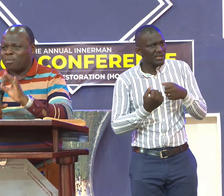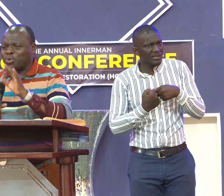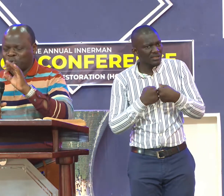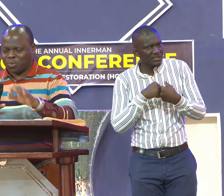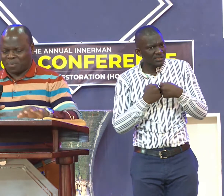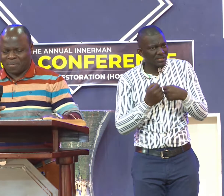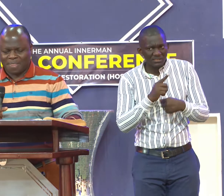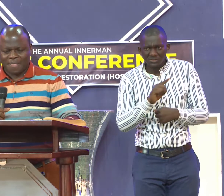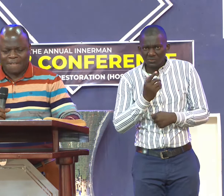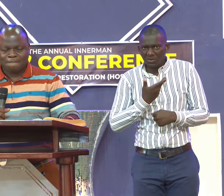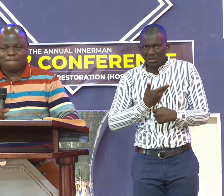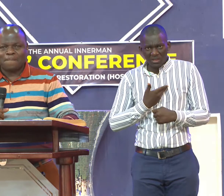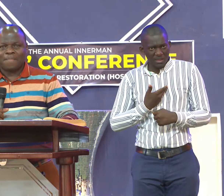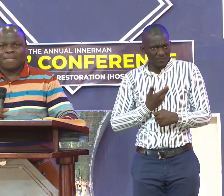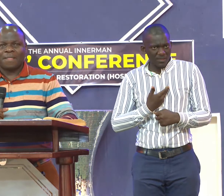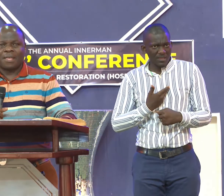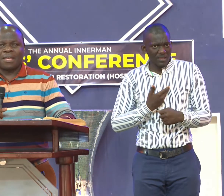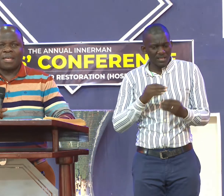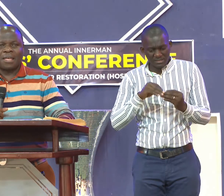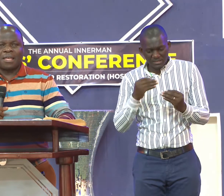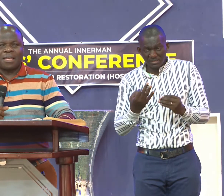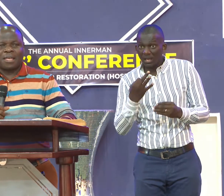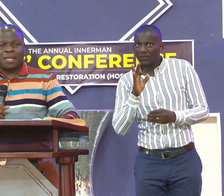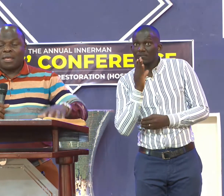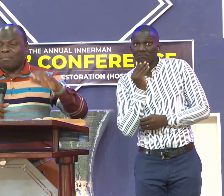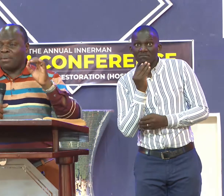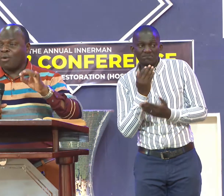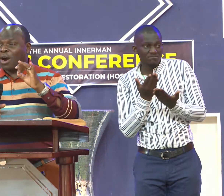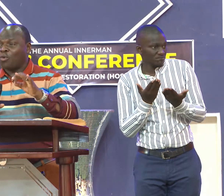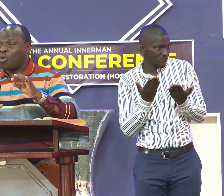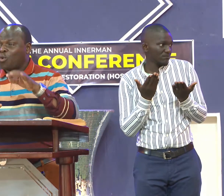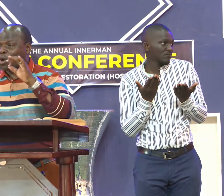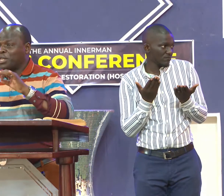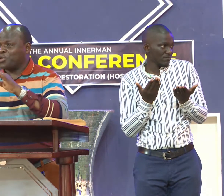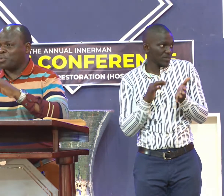yourself. Every challenge that you have as a son of man,